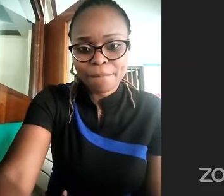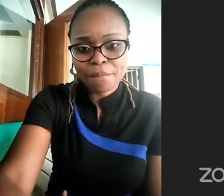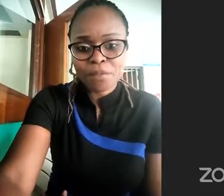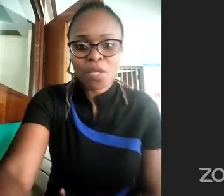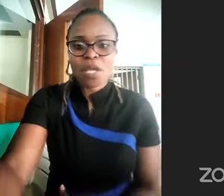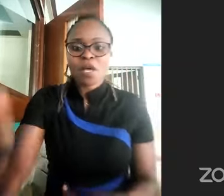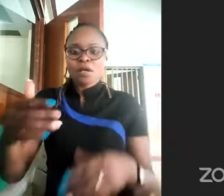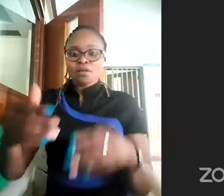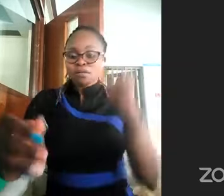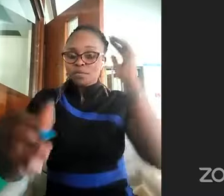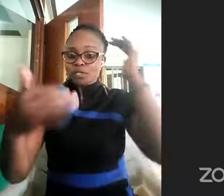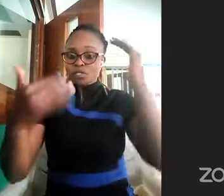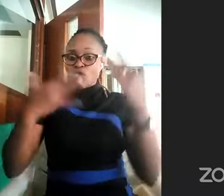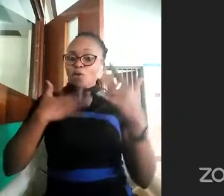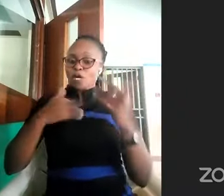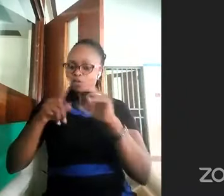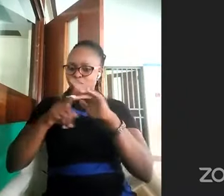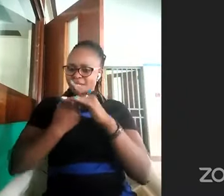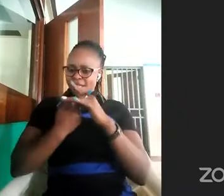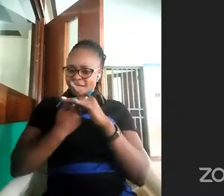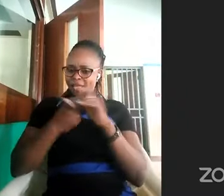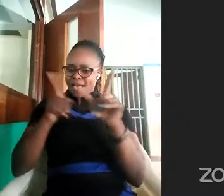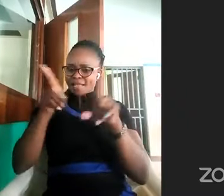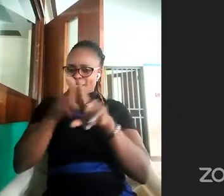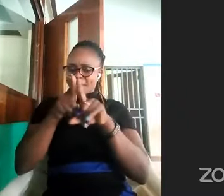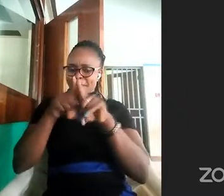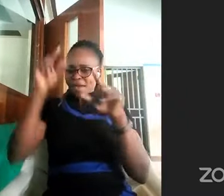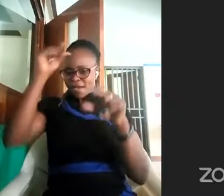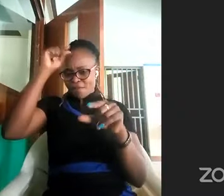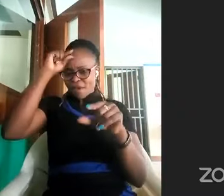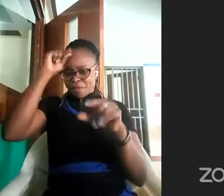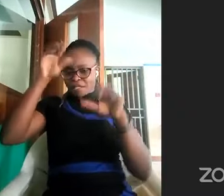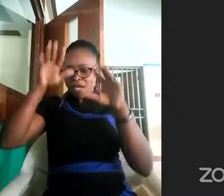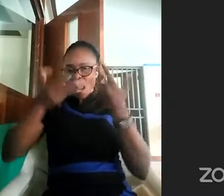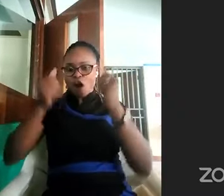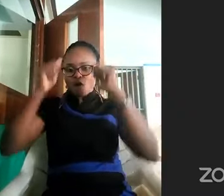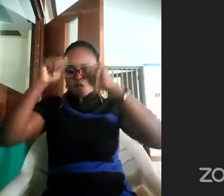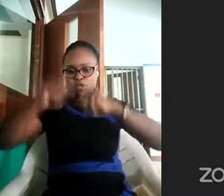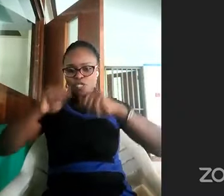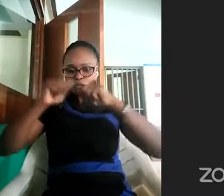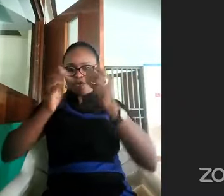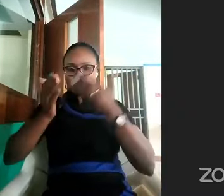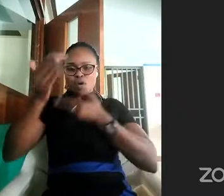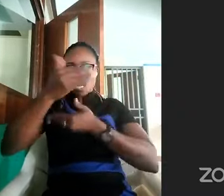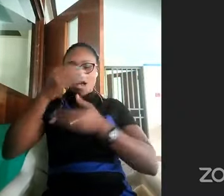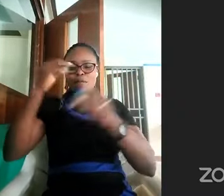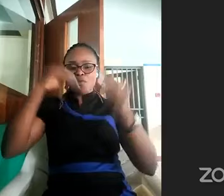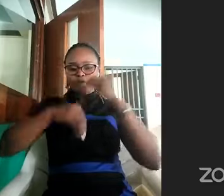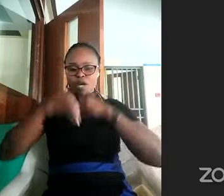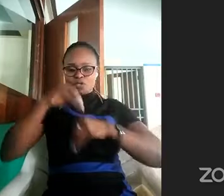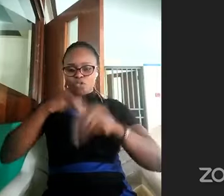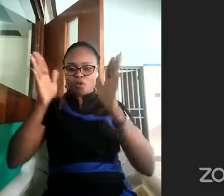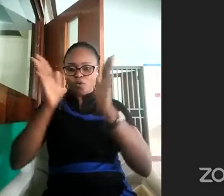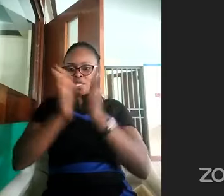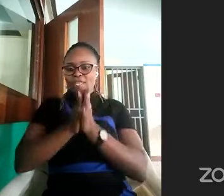bearers, on how we can curb corruption within SRHR department. So our